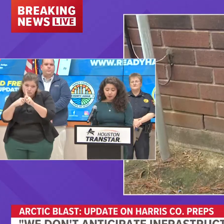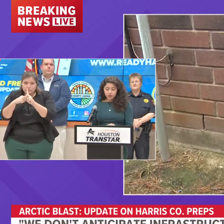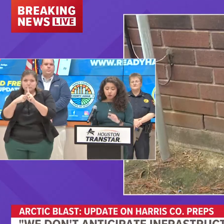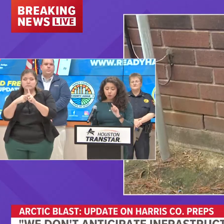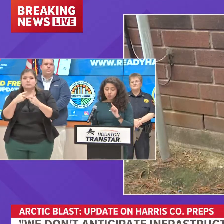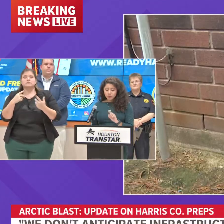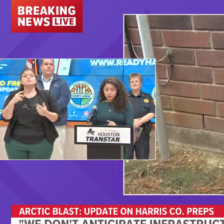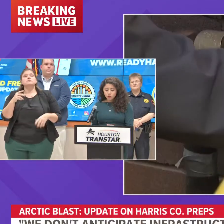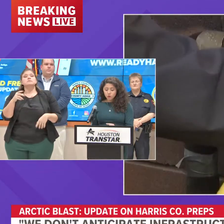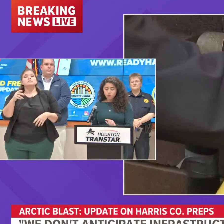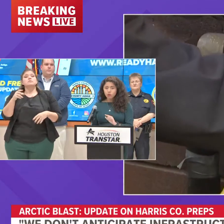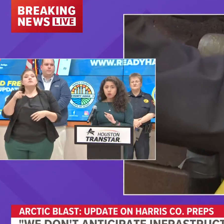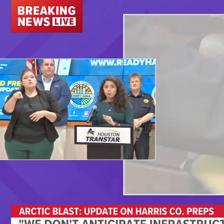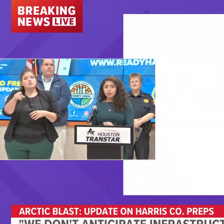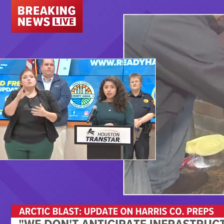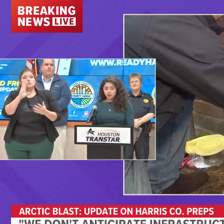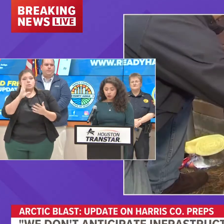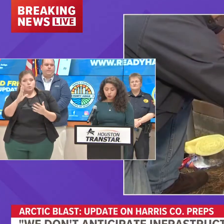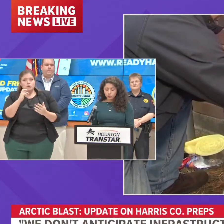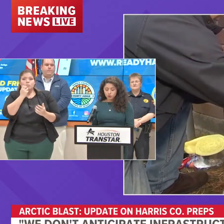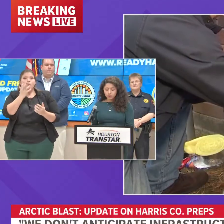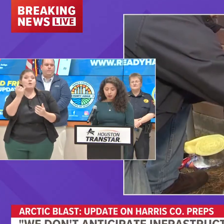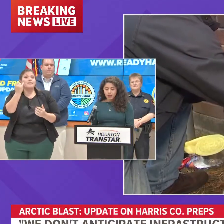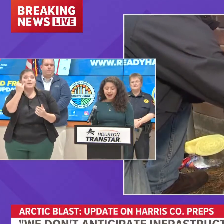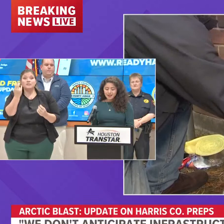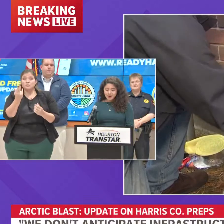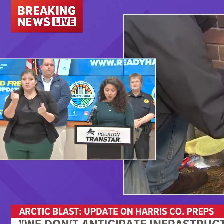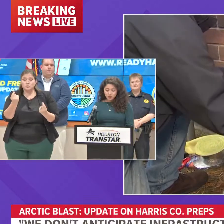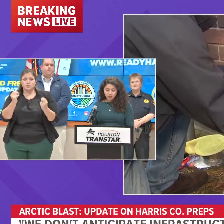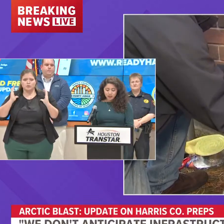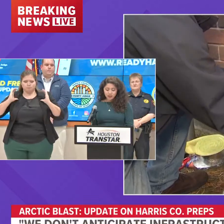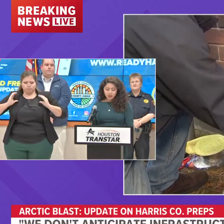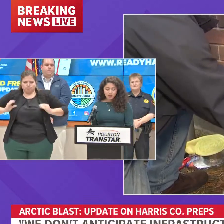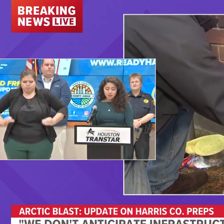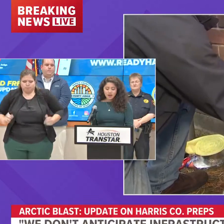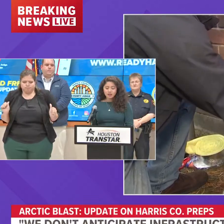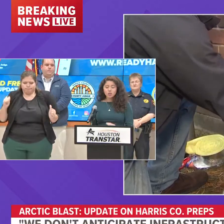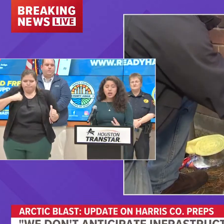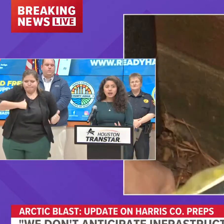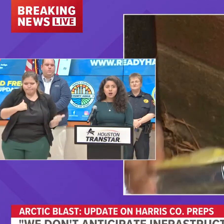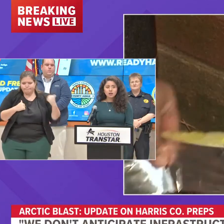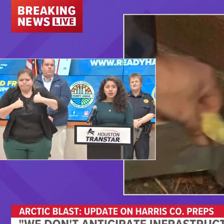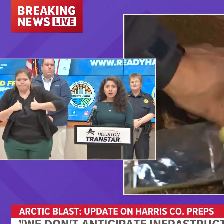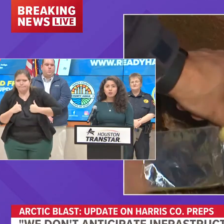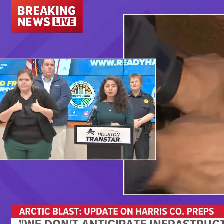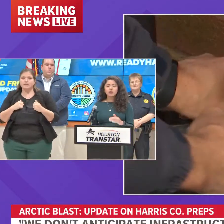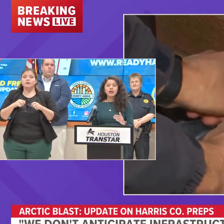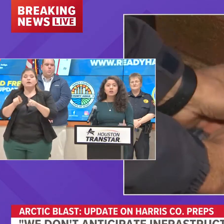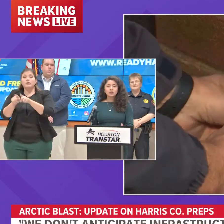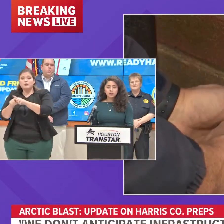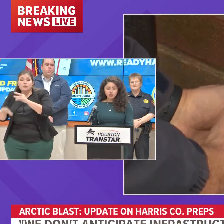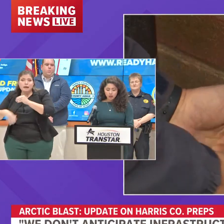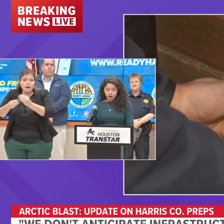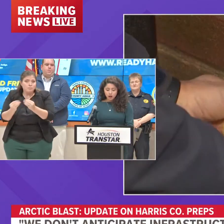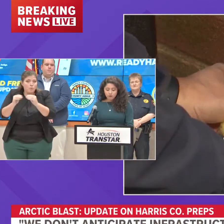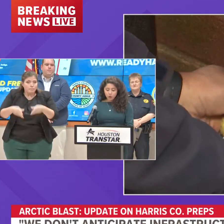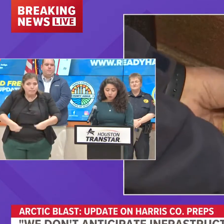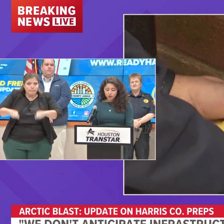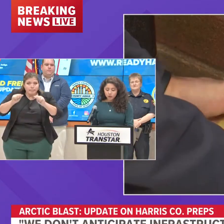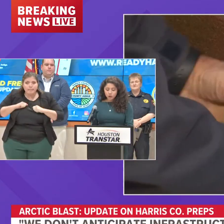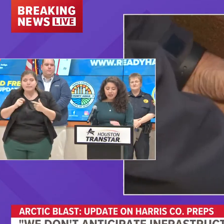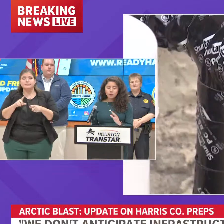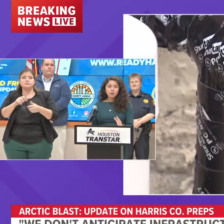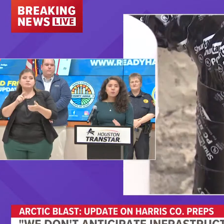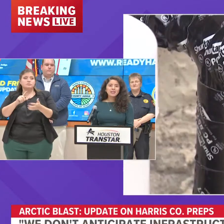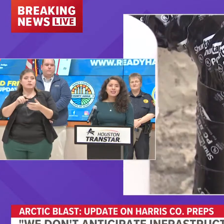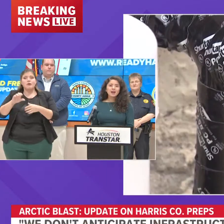Fahrenheit. You will be warmer with layered clothing. Add an extra blanket to the bed. Check on neighbors, on elderly folks